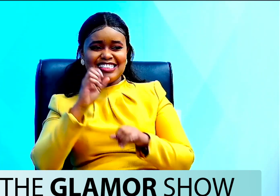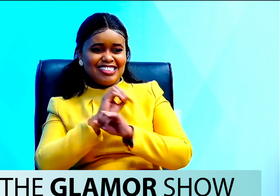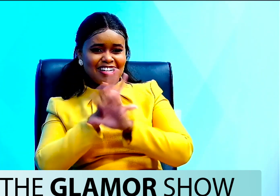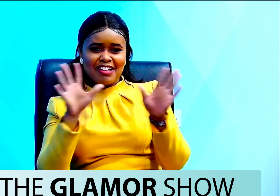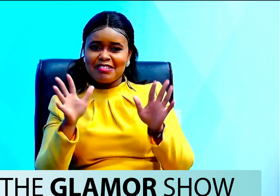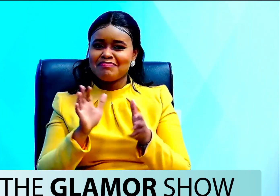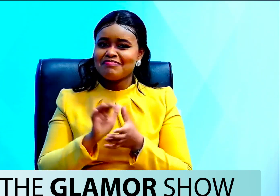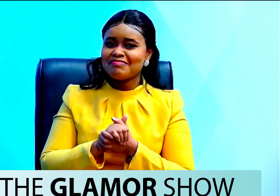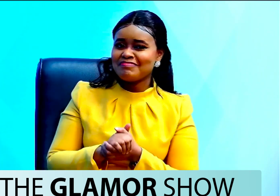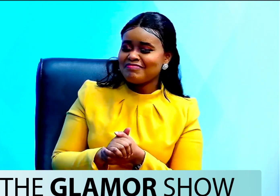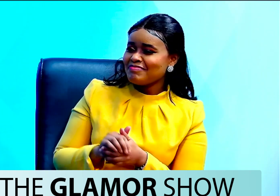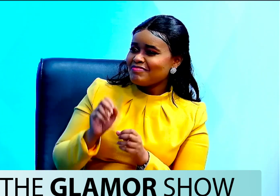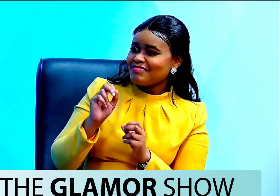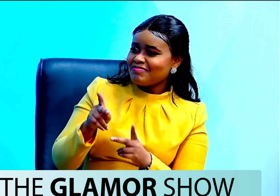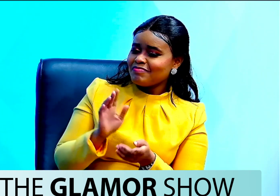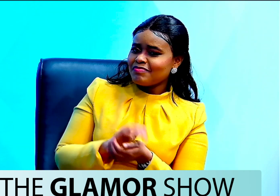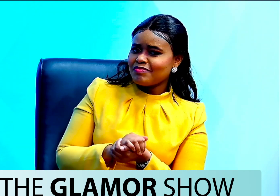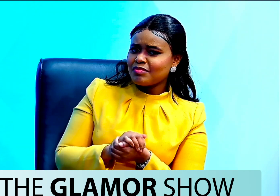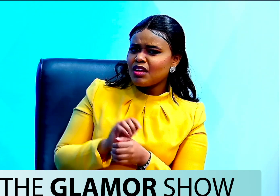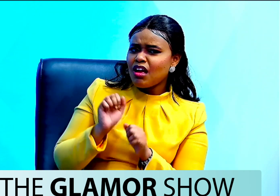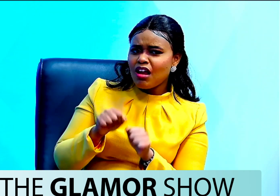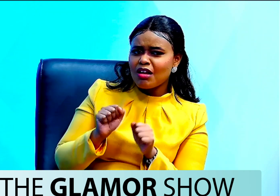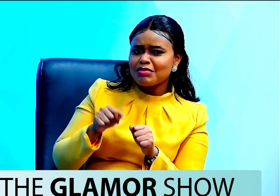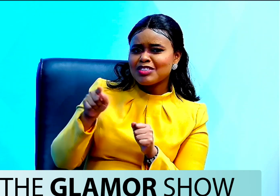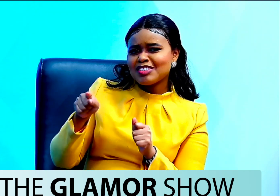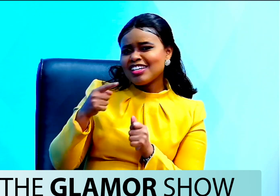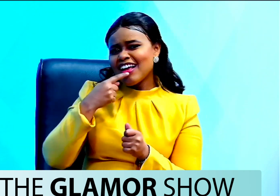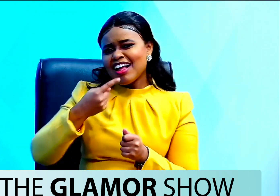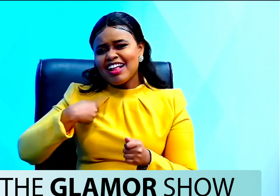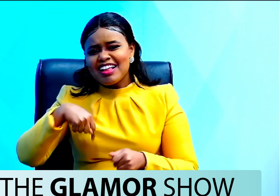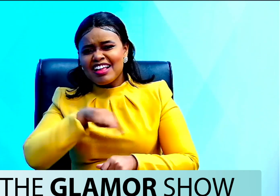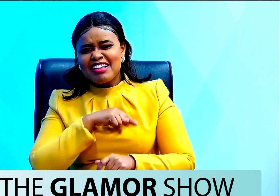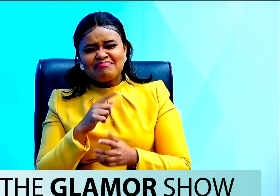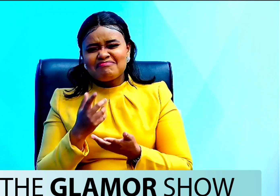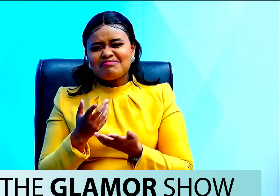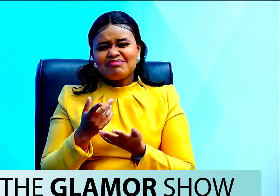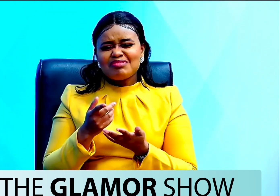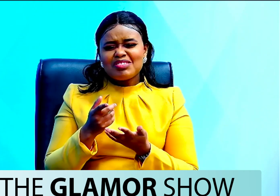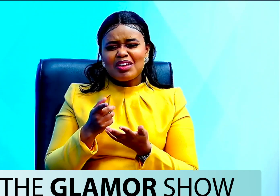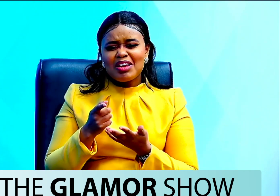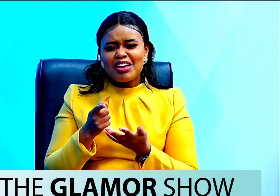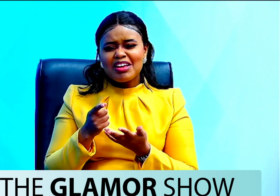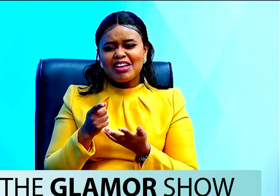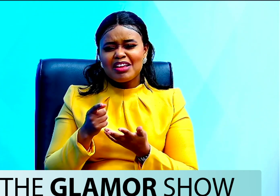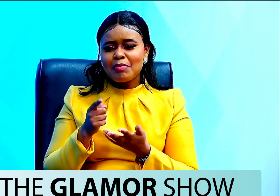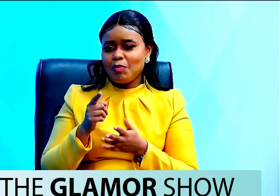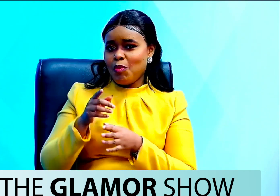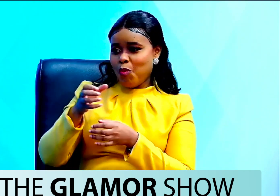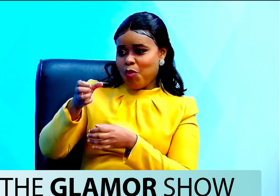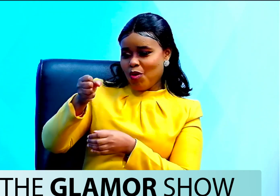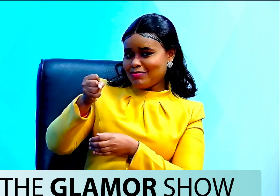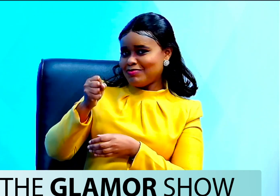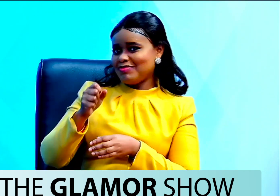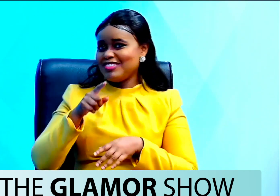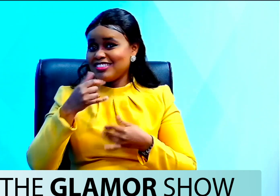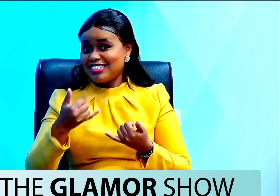hair from animals or from all these other places that you have mentioned. Please tell us